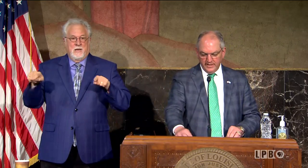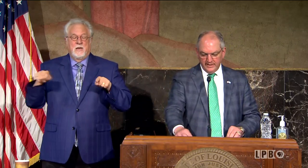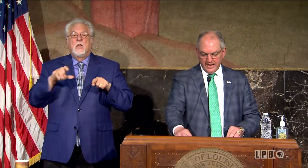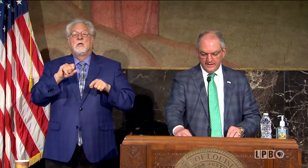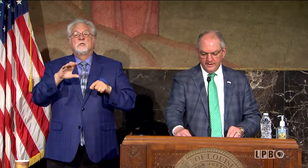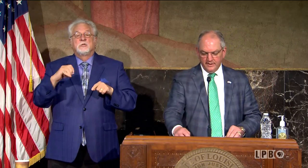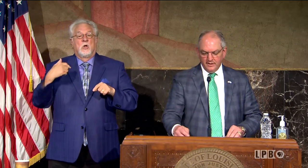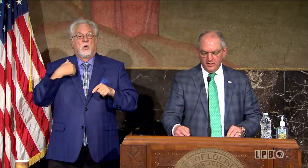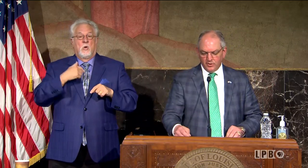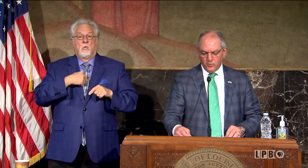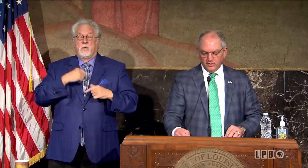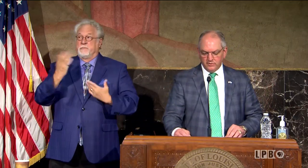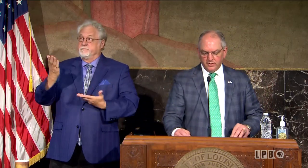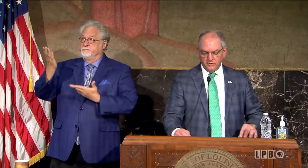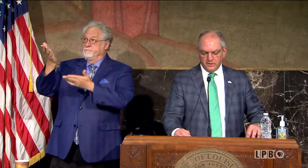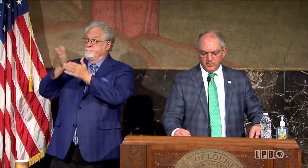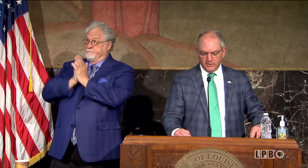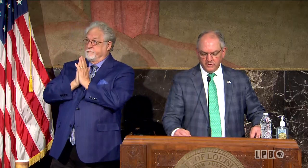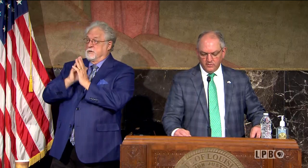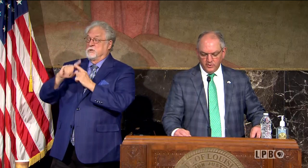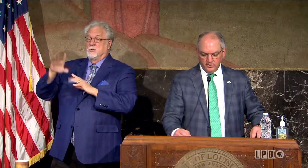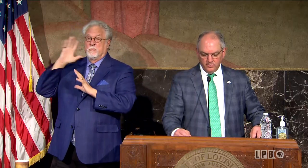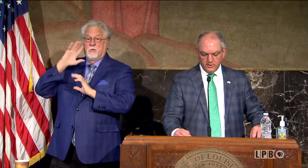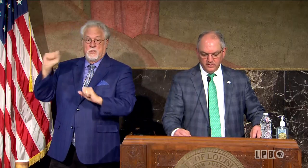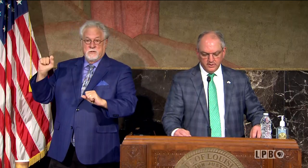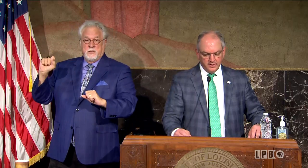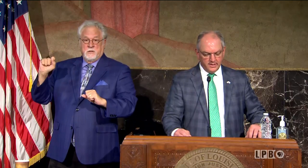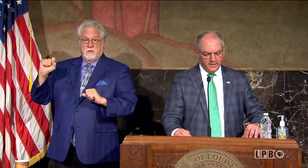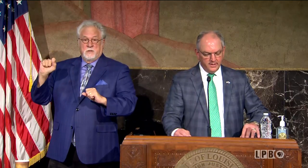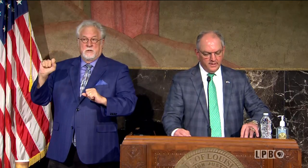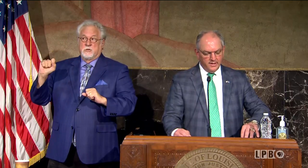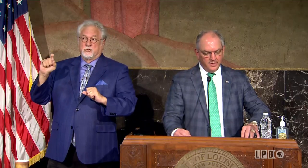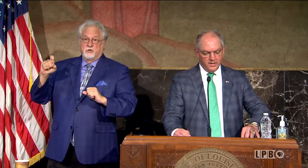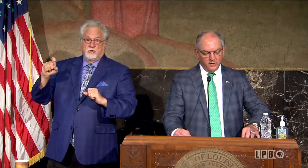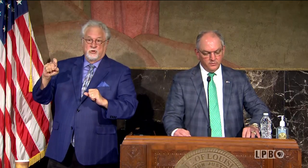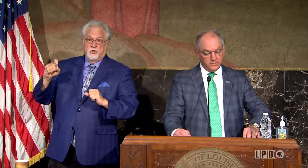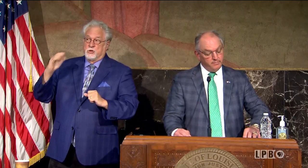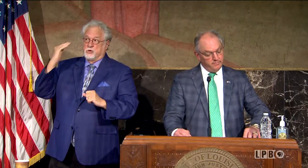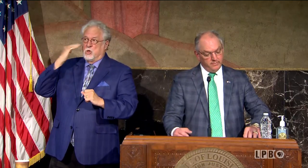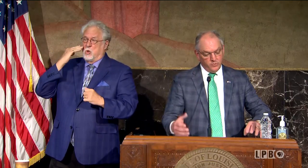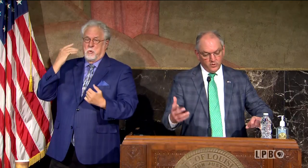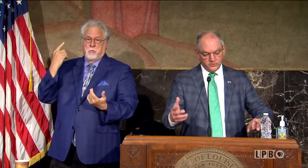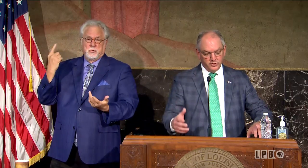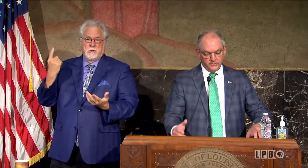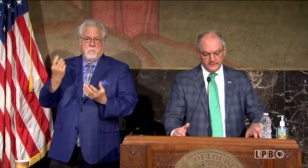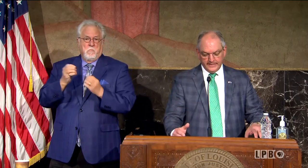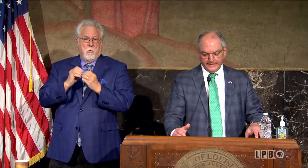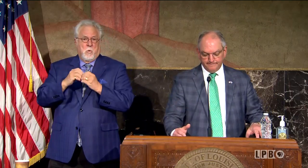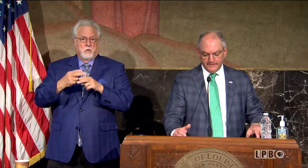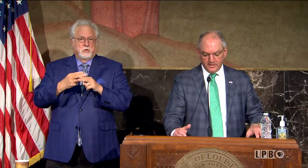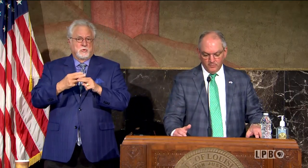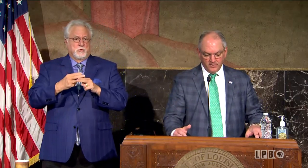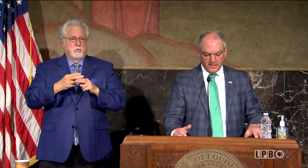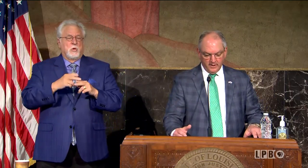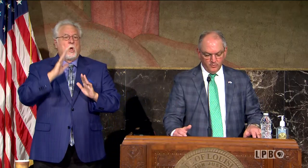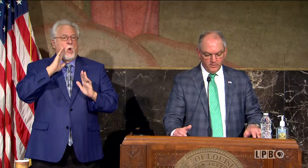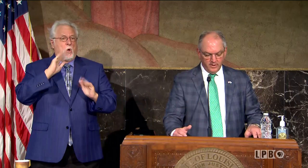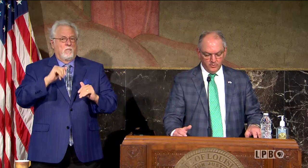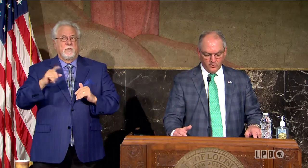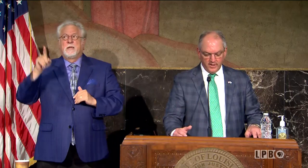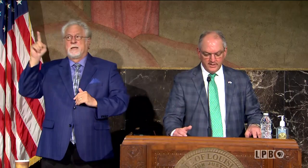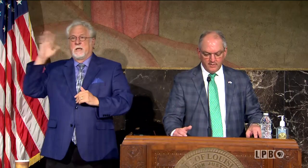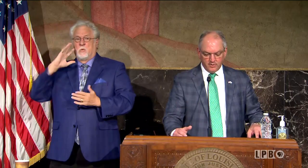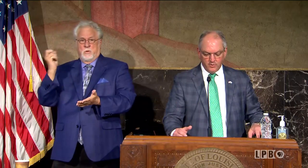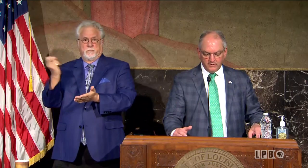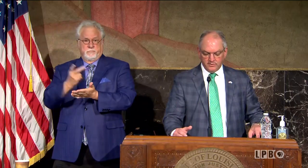we put in that request to the president. We should know some more soon, and hopefully he